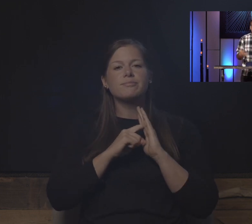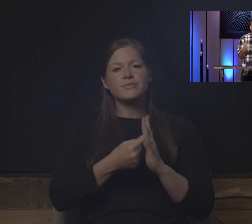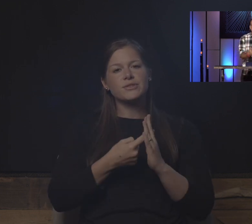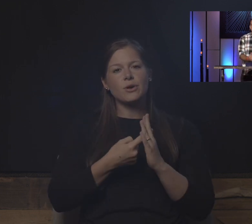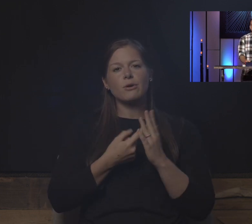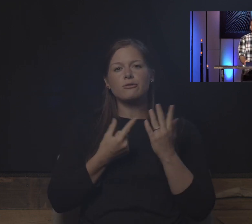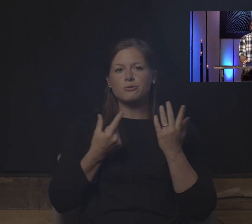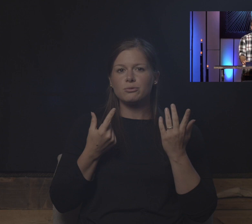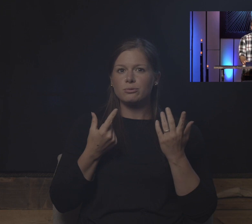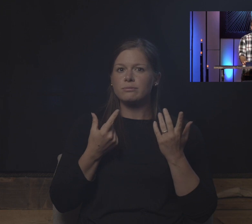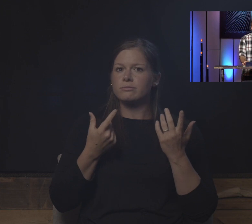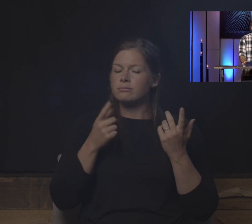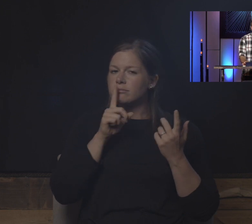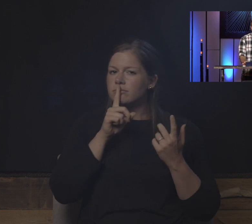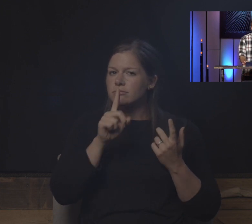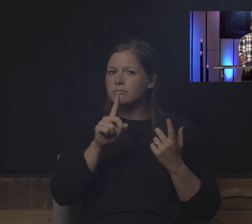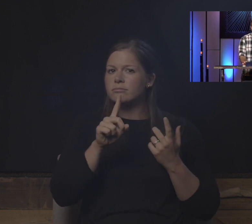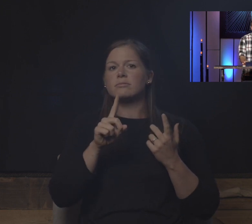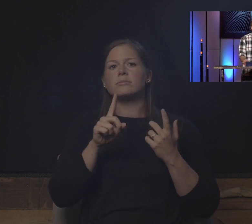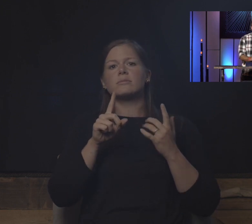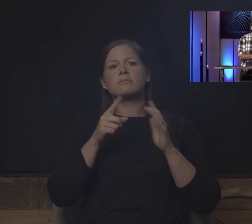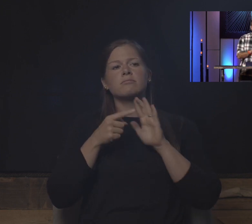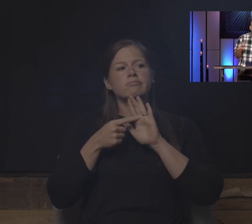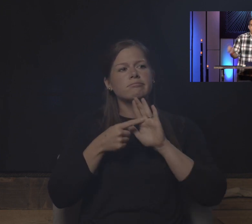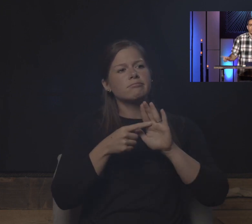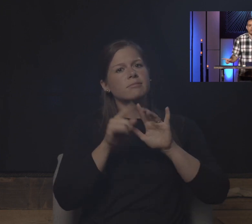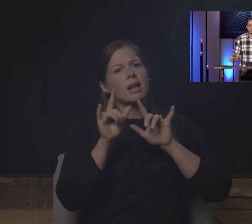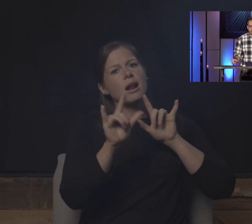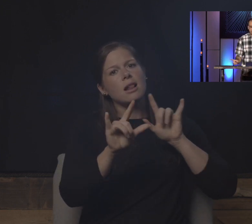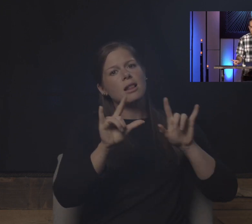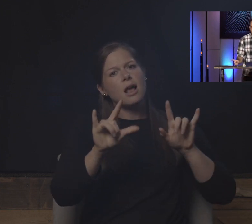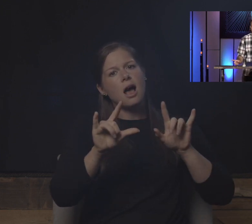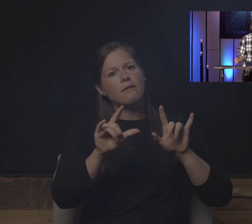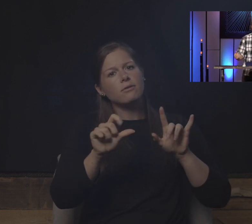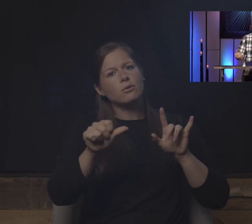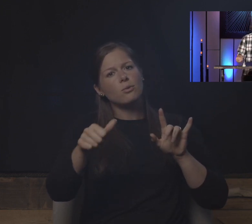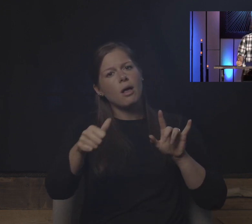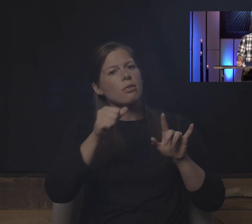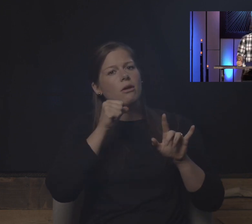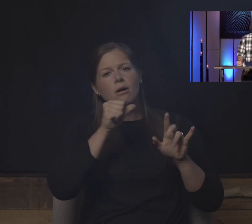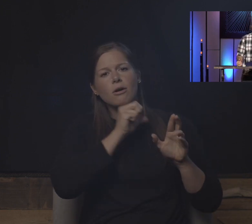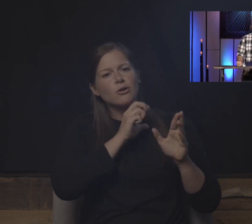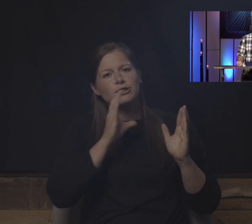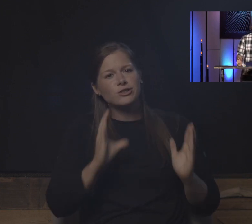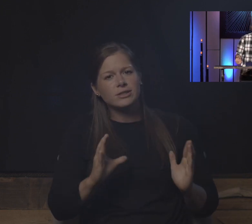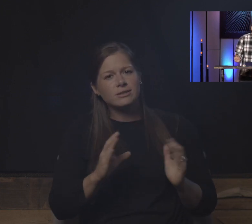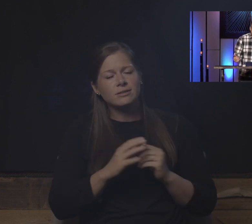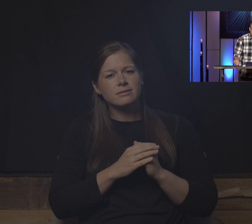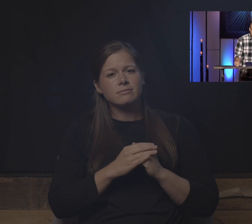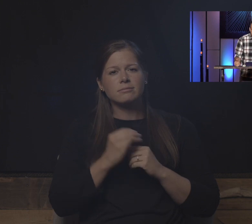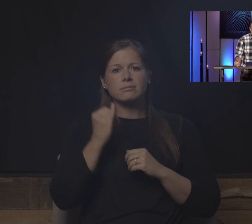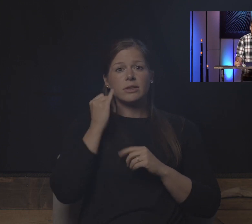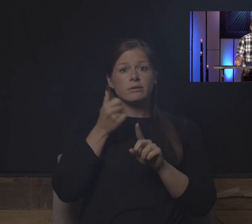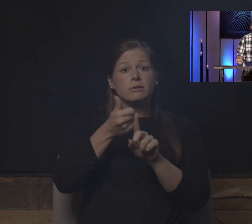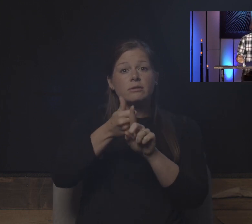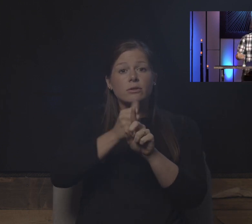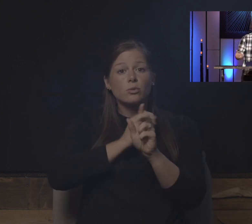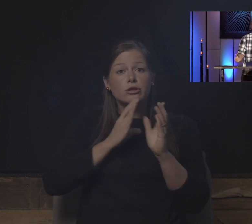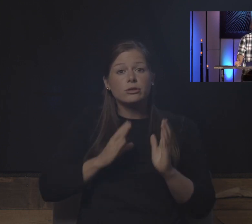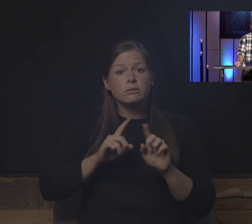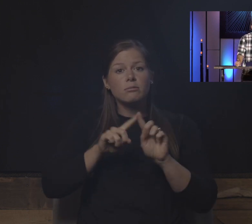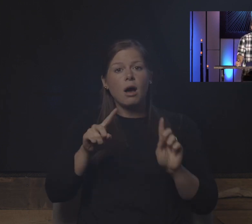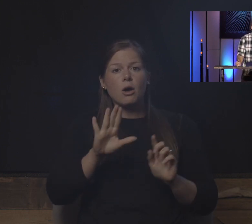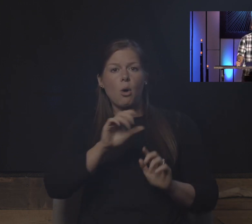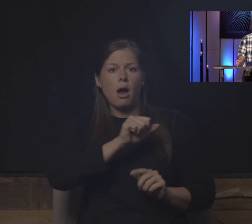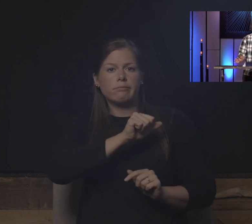growing in our love for non-Christians. You will win no one to Christ by being arrogant, looking down your nose,